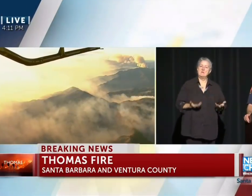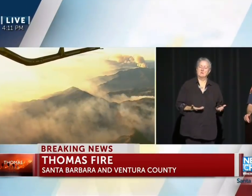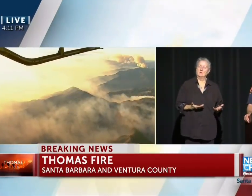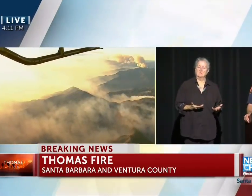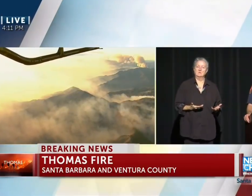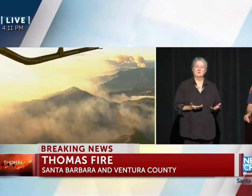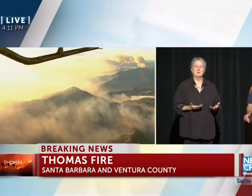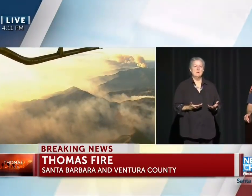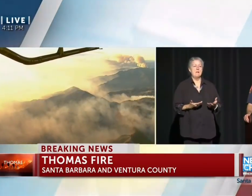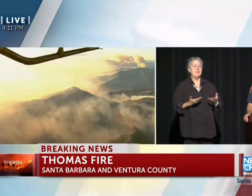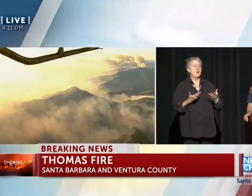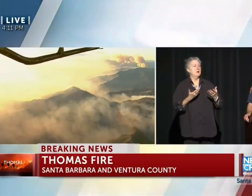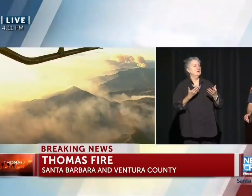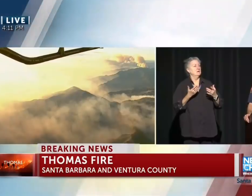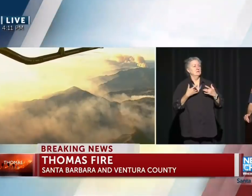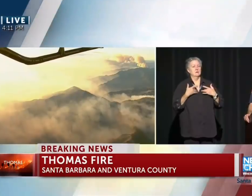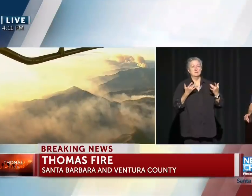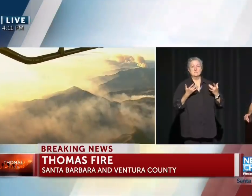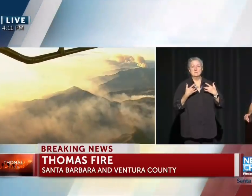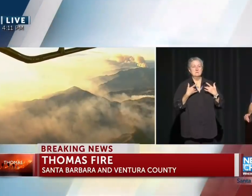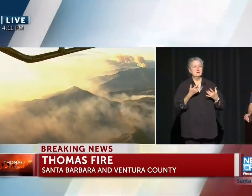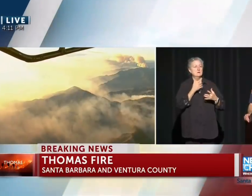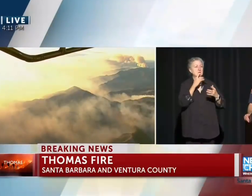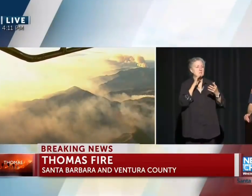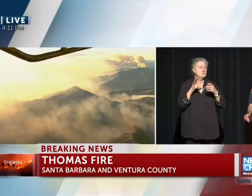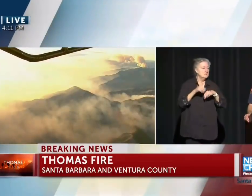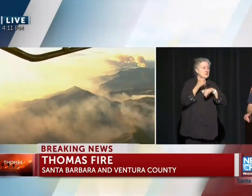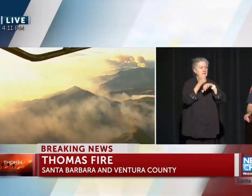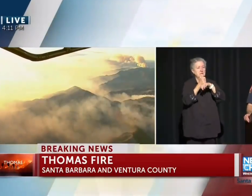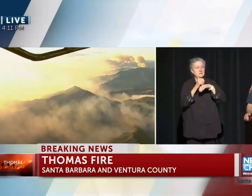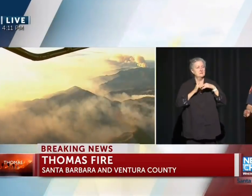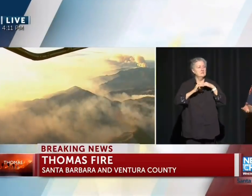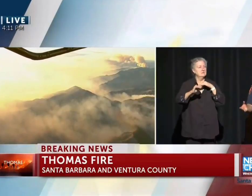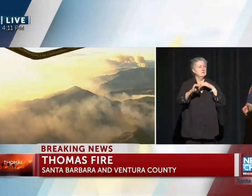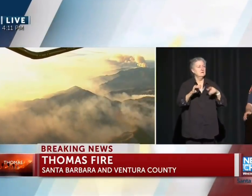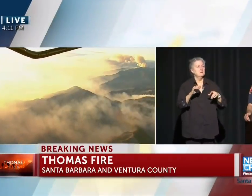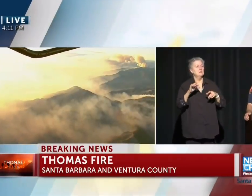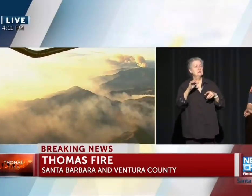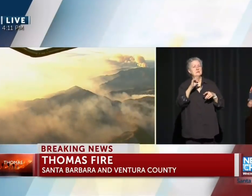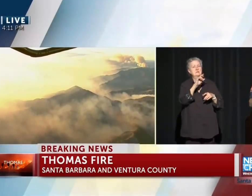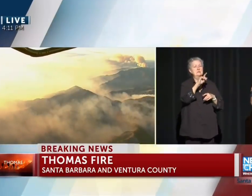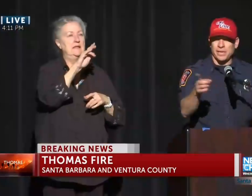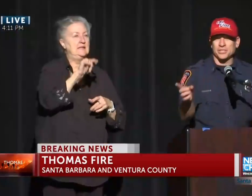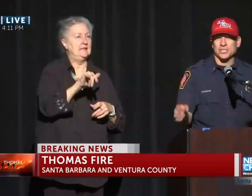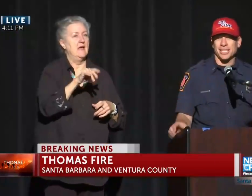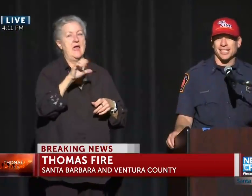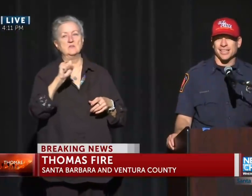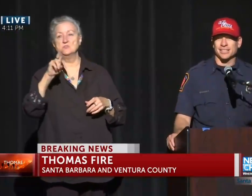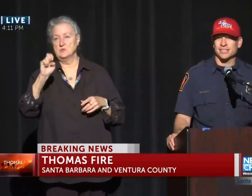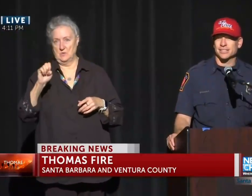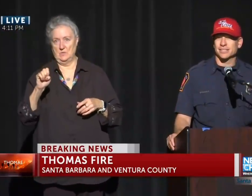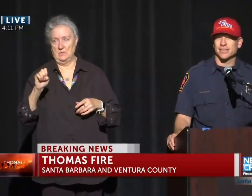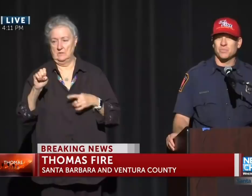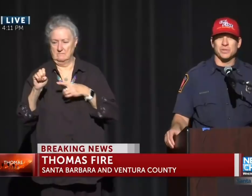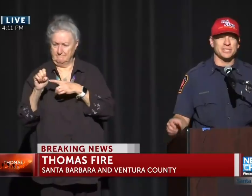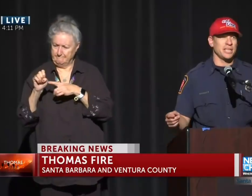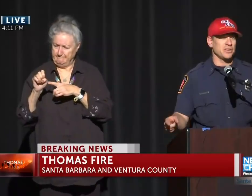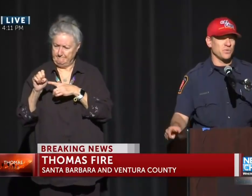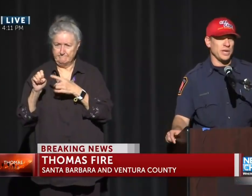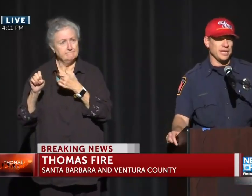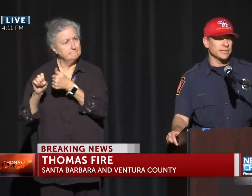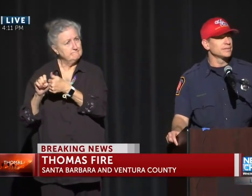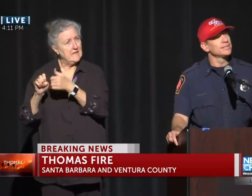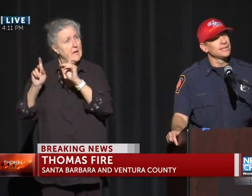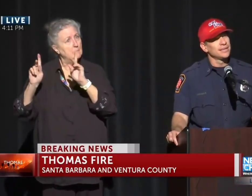here. It's all about a lady named Sue. And Sue's somebody I met at a public meeting just like this up